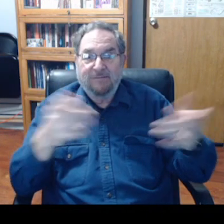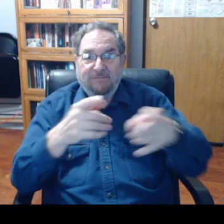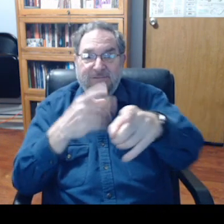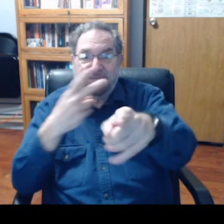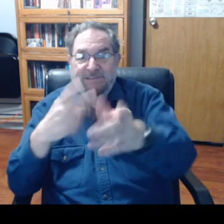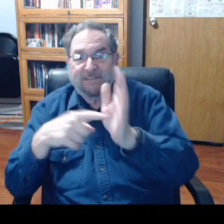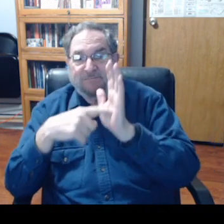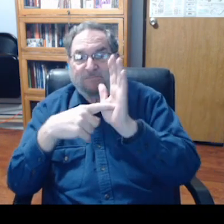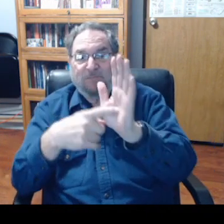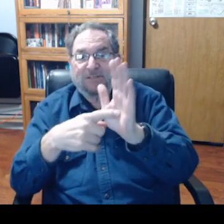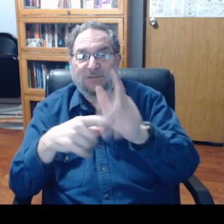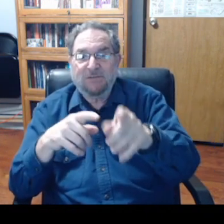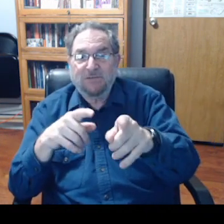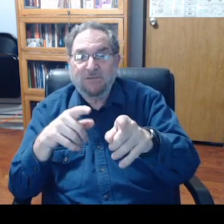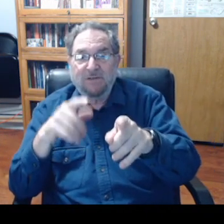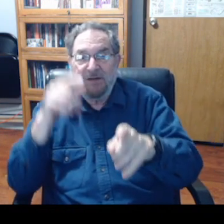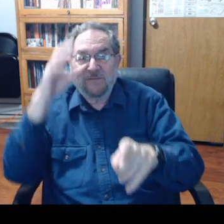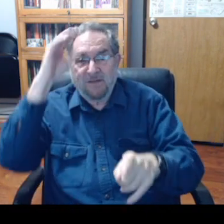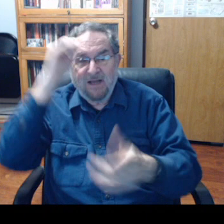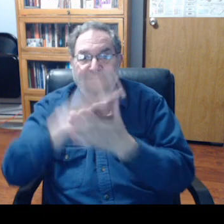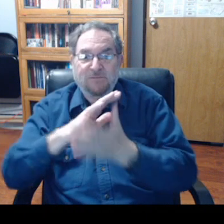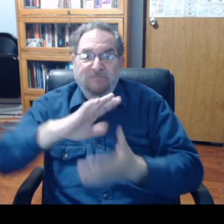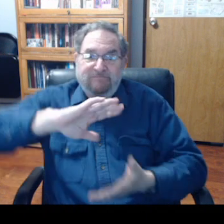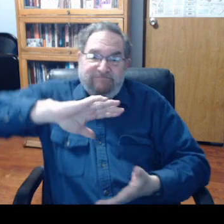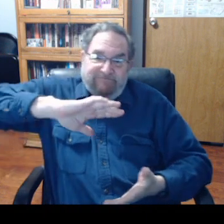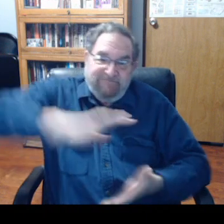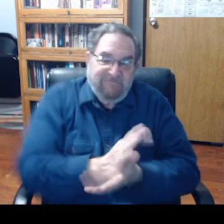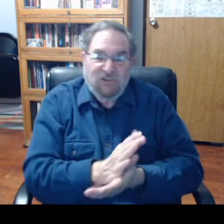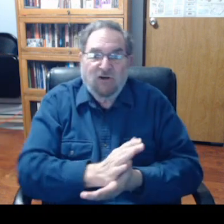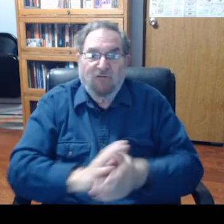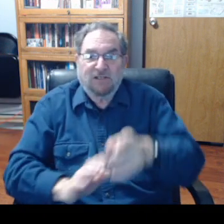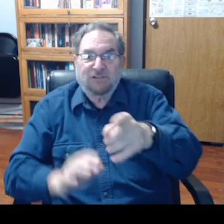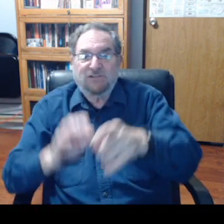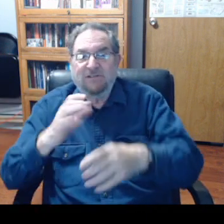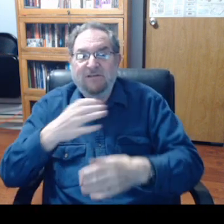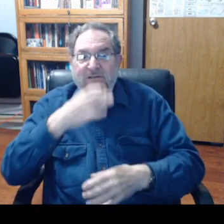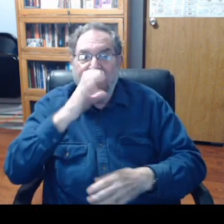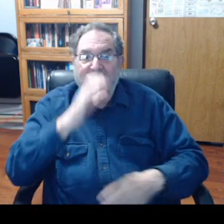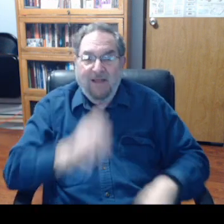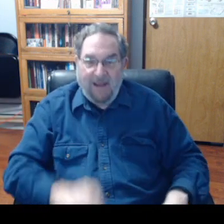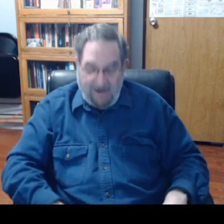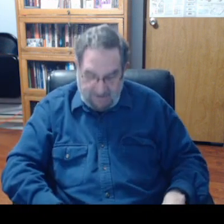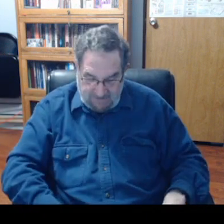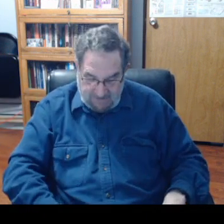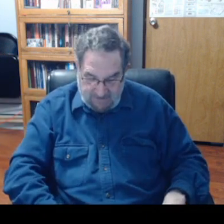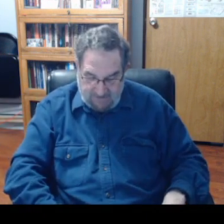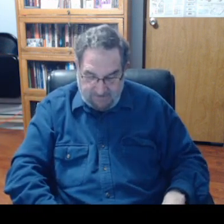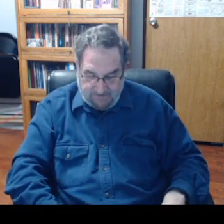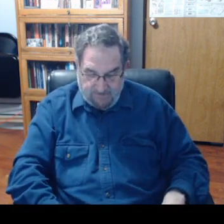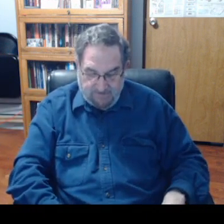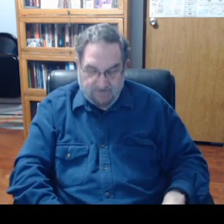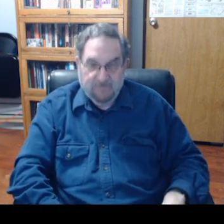Then we see a picture of the husband watching the glass.